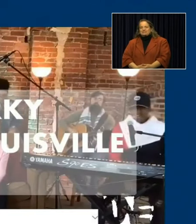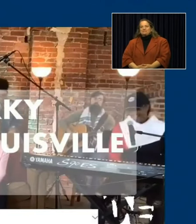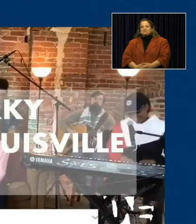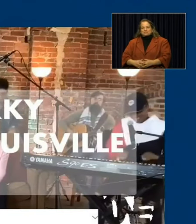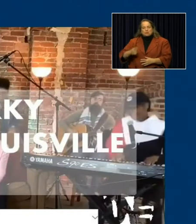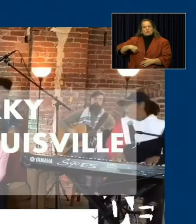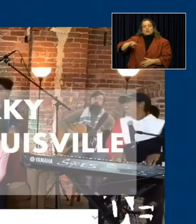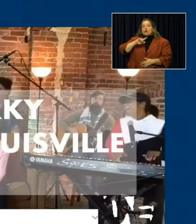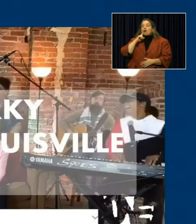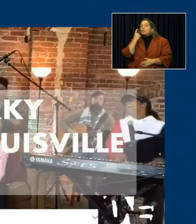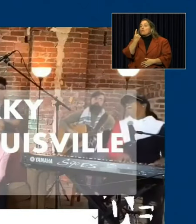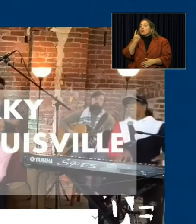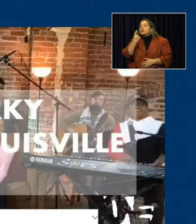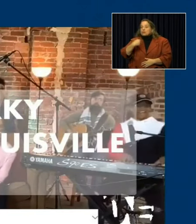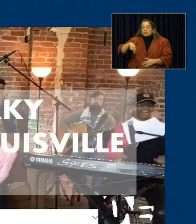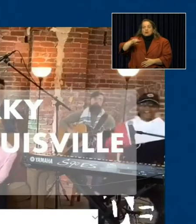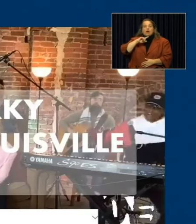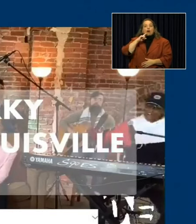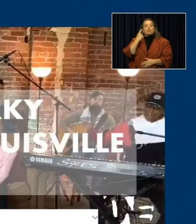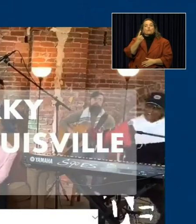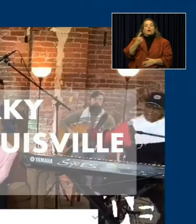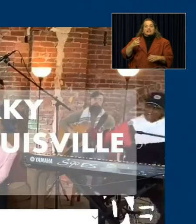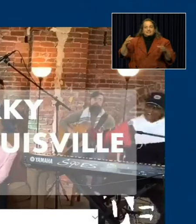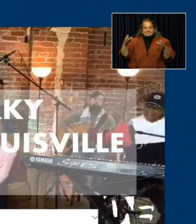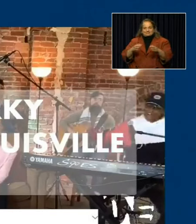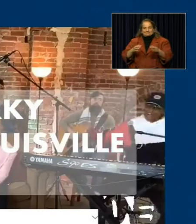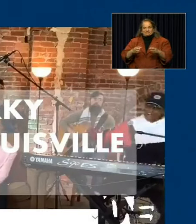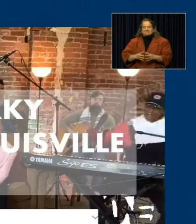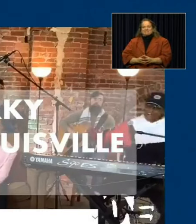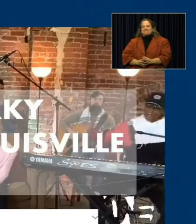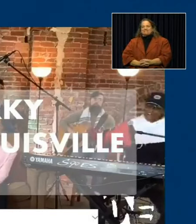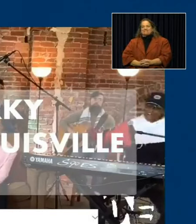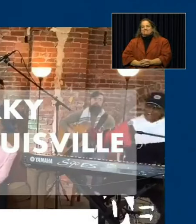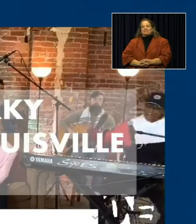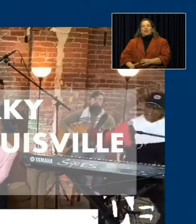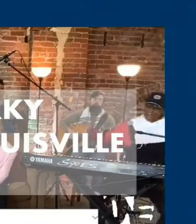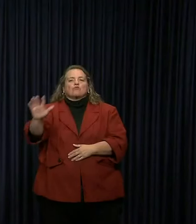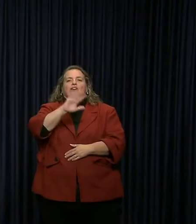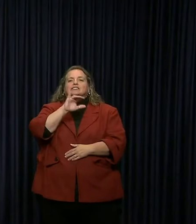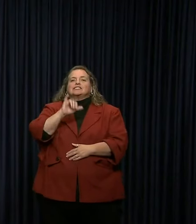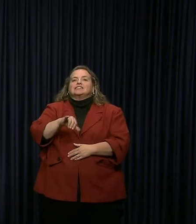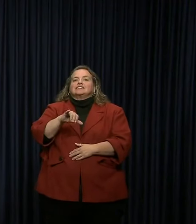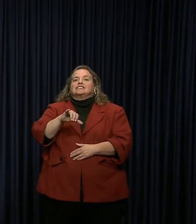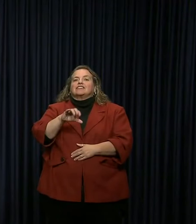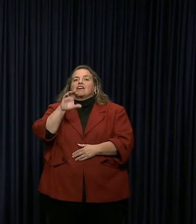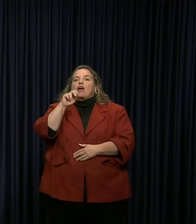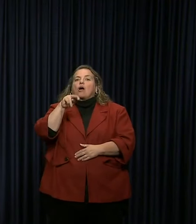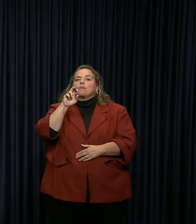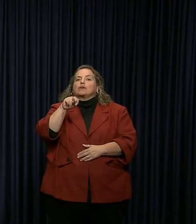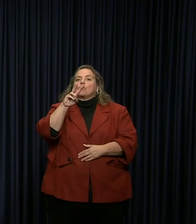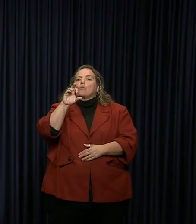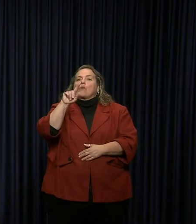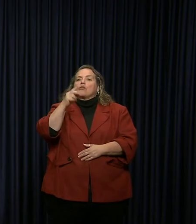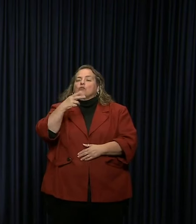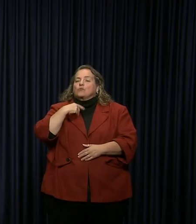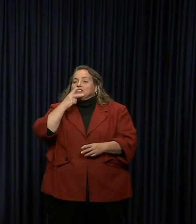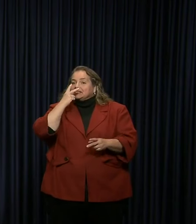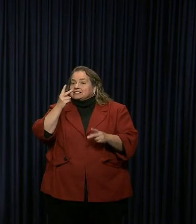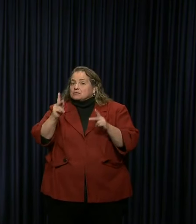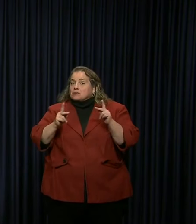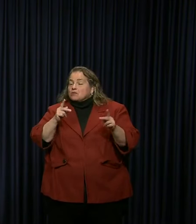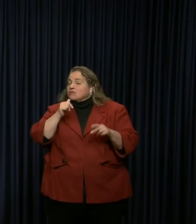We are one. We are one. We are one. All across this Commonwealth, we see people that not